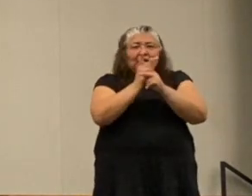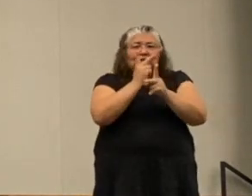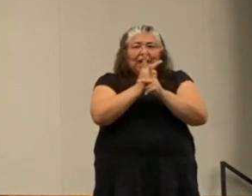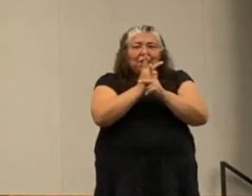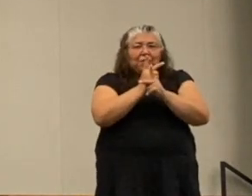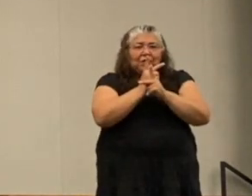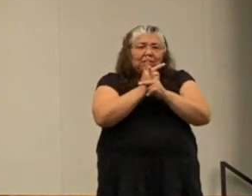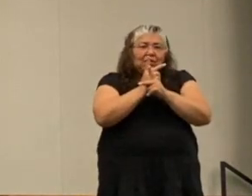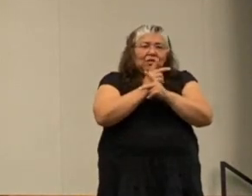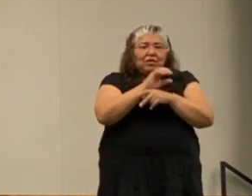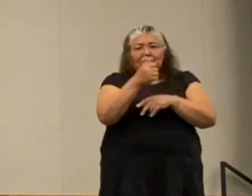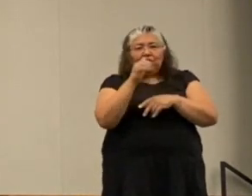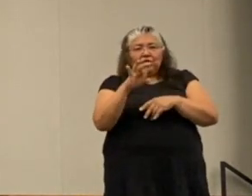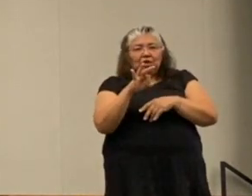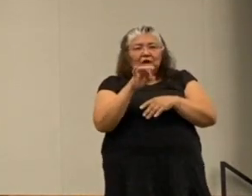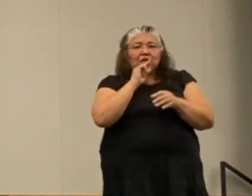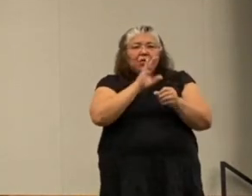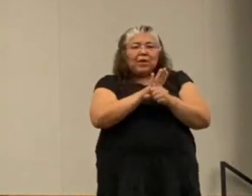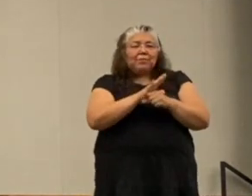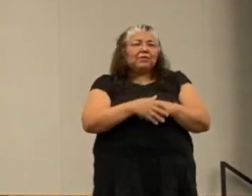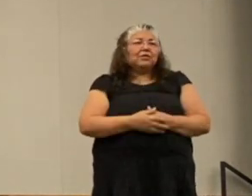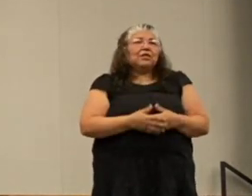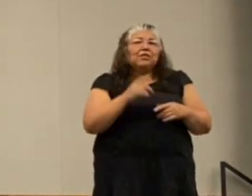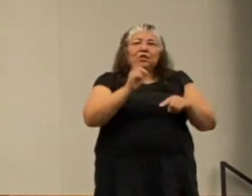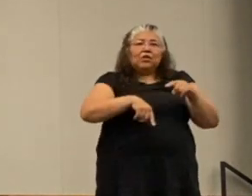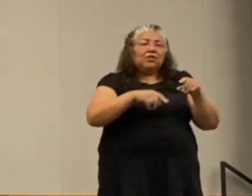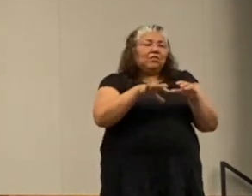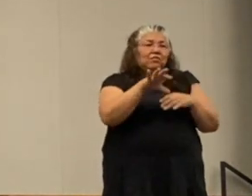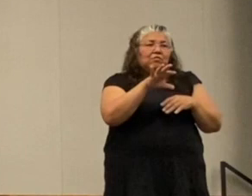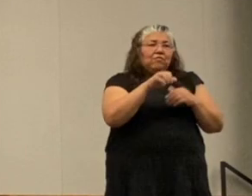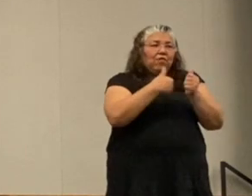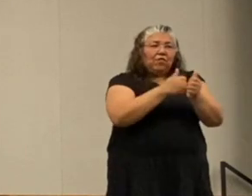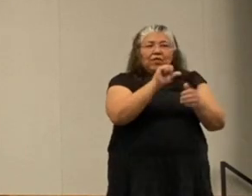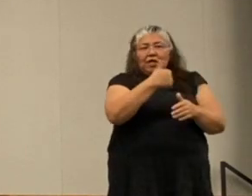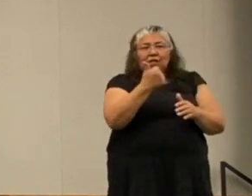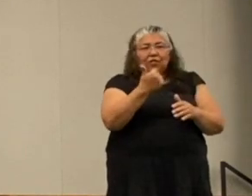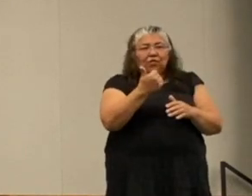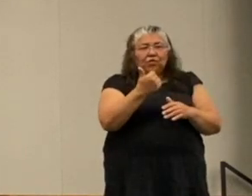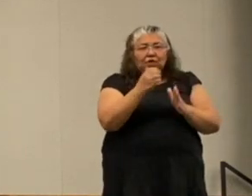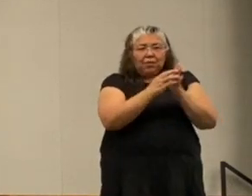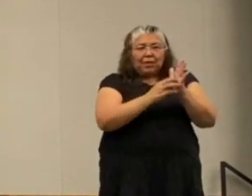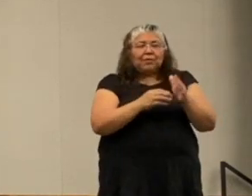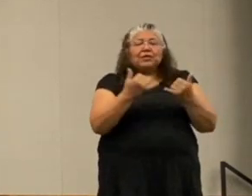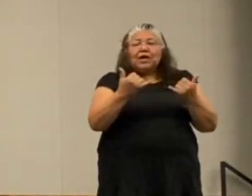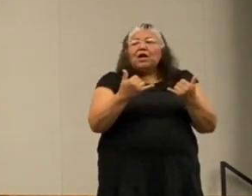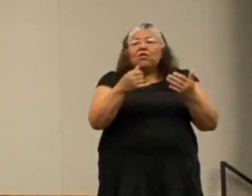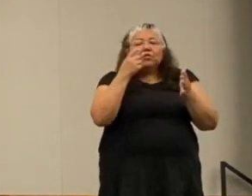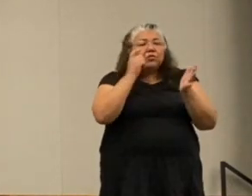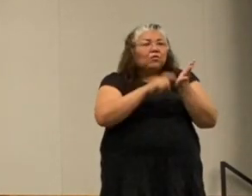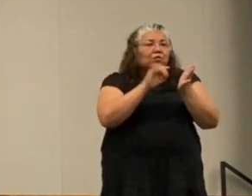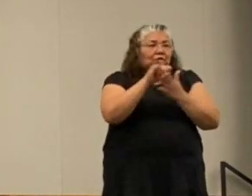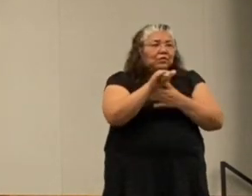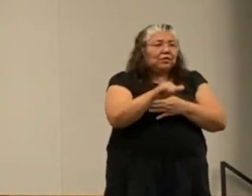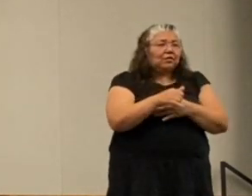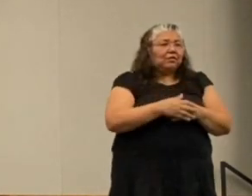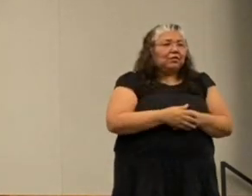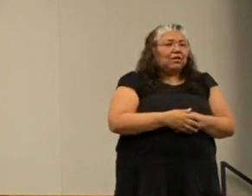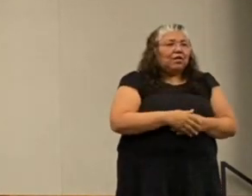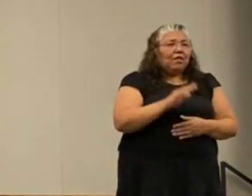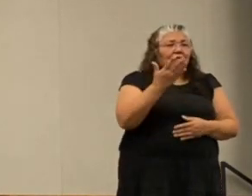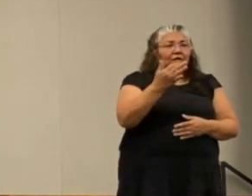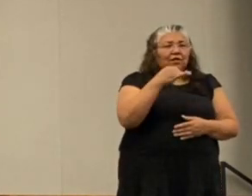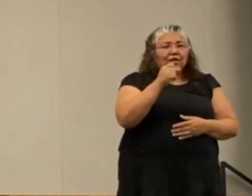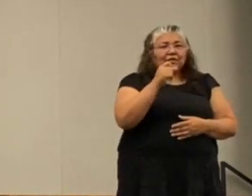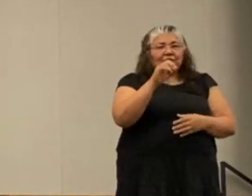one true God, they couldn't follow the other nine commandments. Now, I want you to notice this too, that there is an